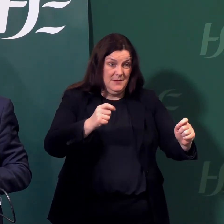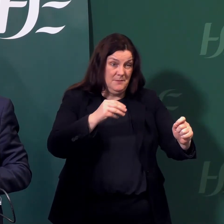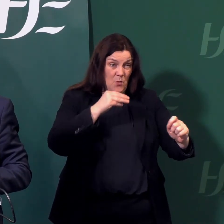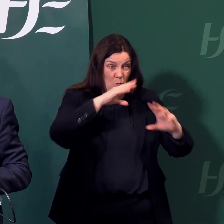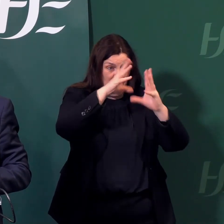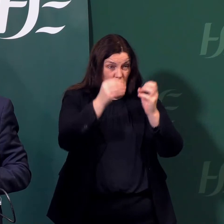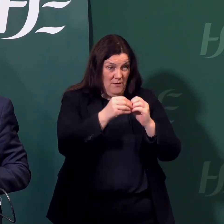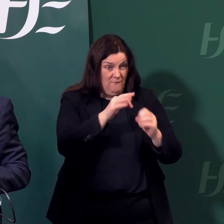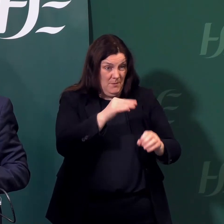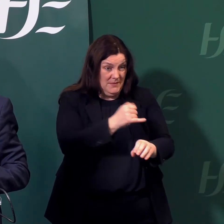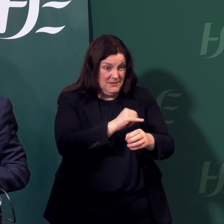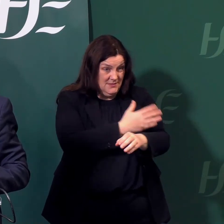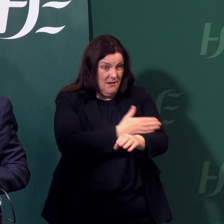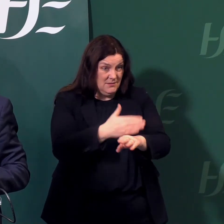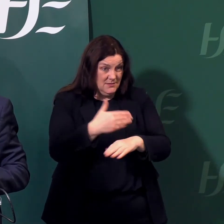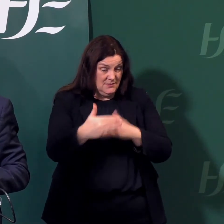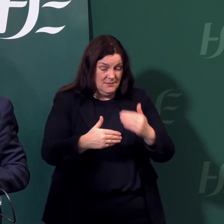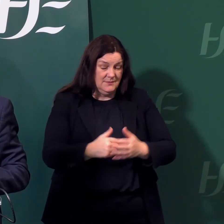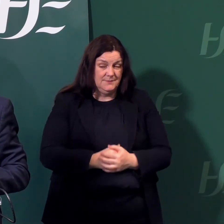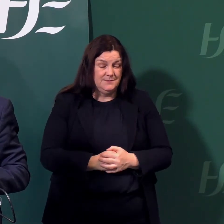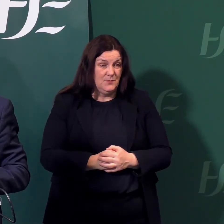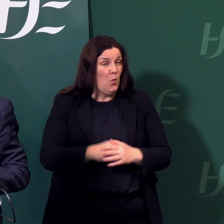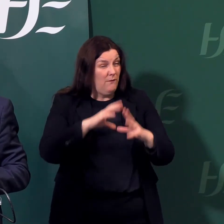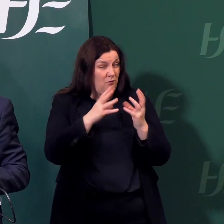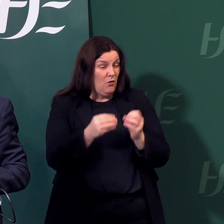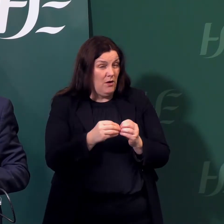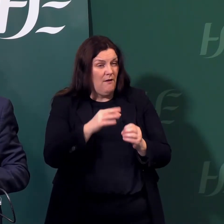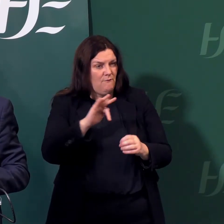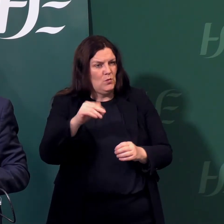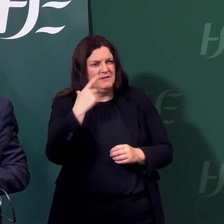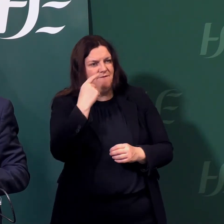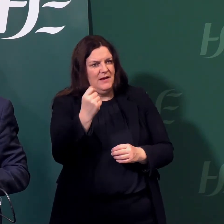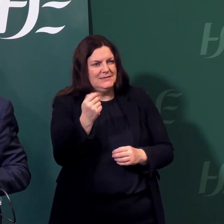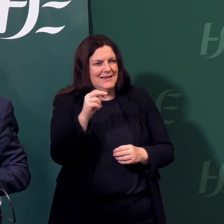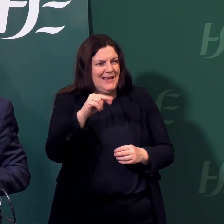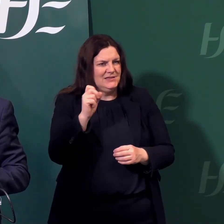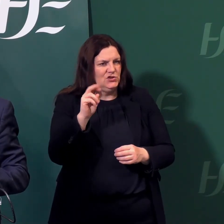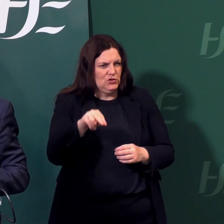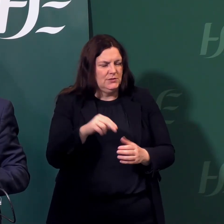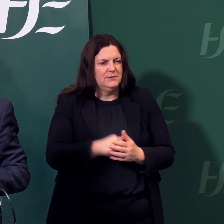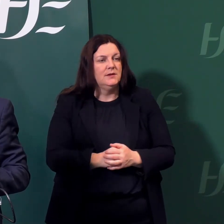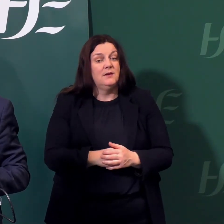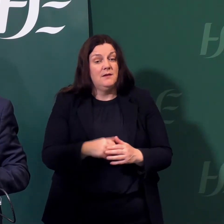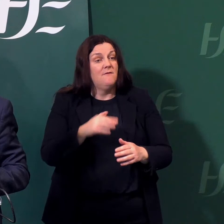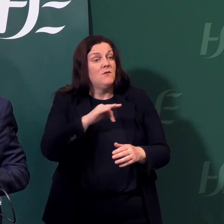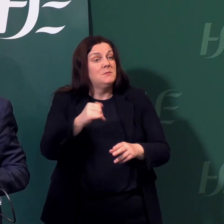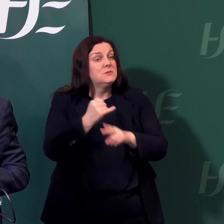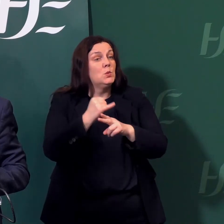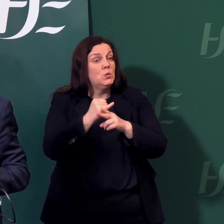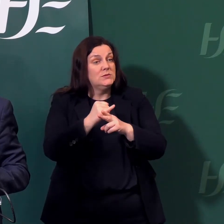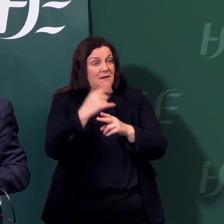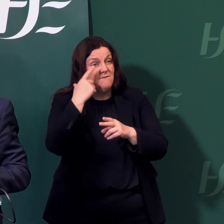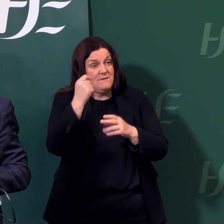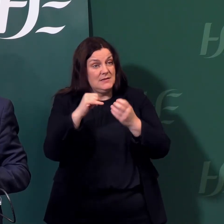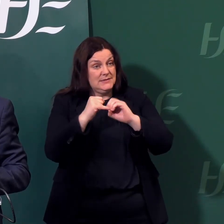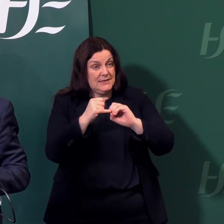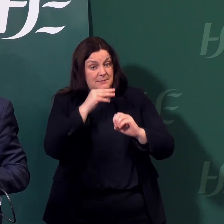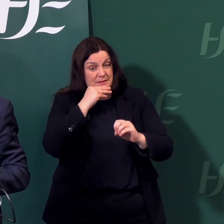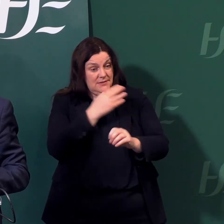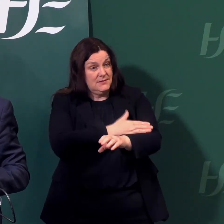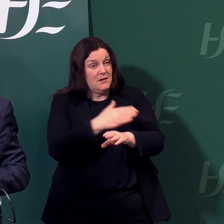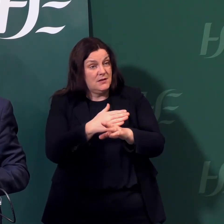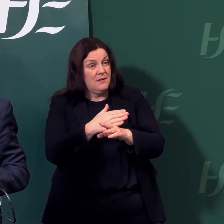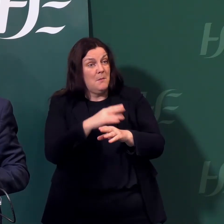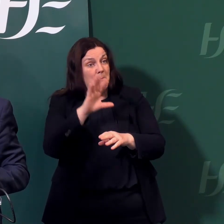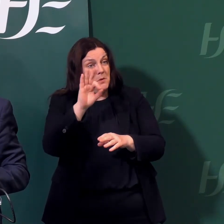overall. Just on antigens in schools, we commenced on Monday, 29th of November, as you'd be familiar, in